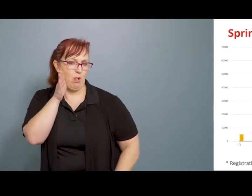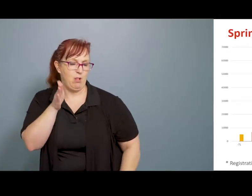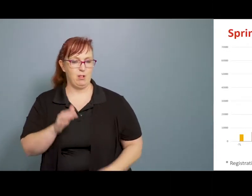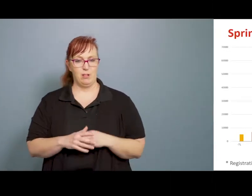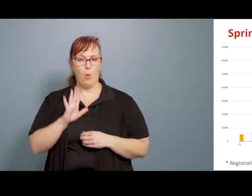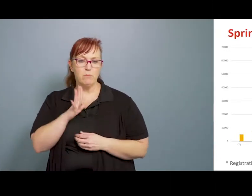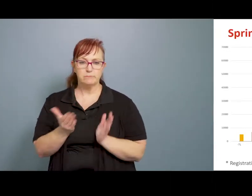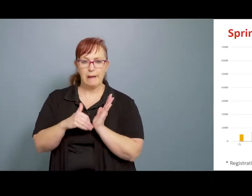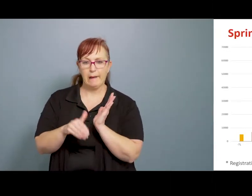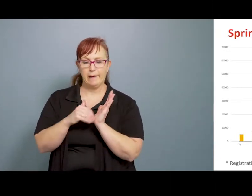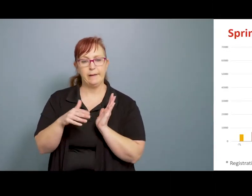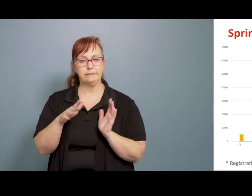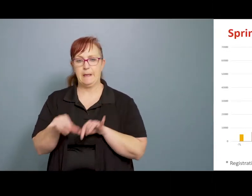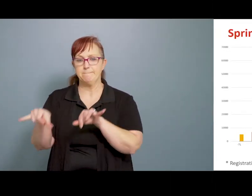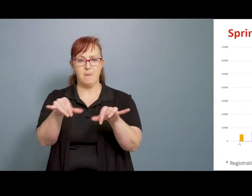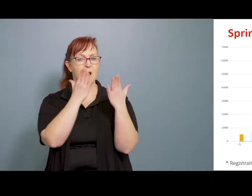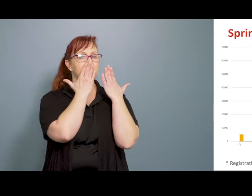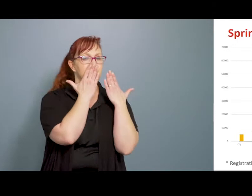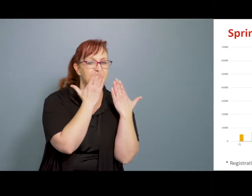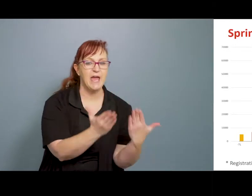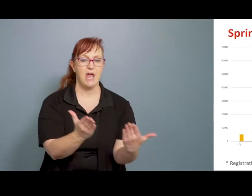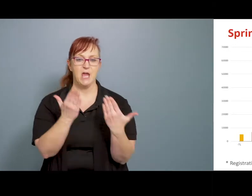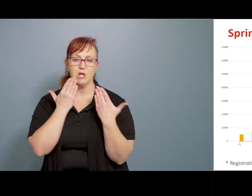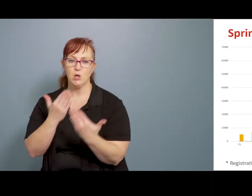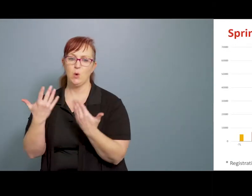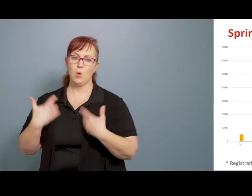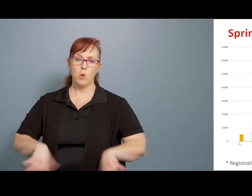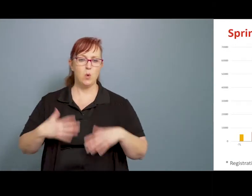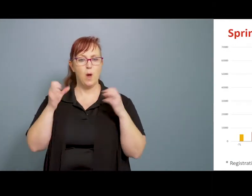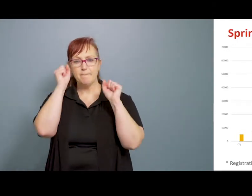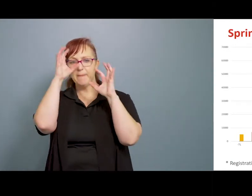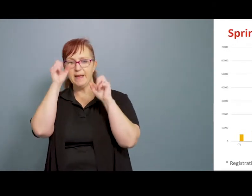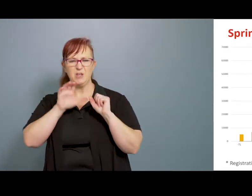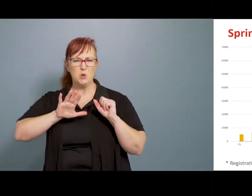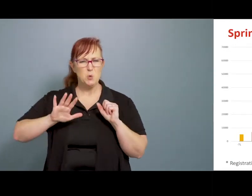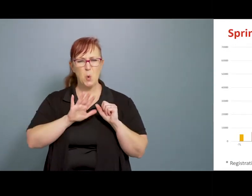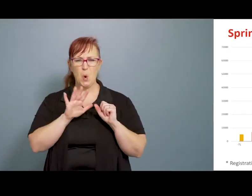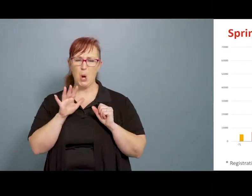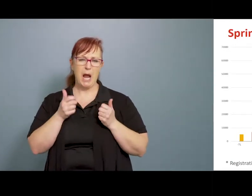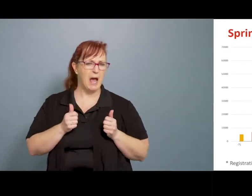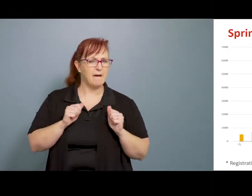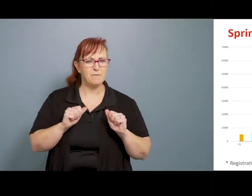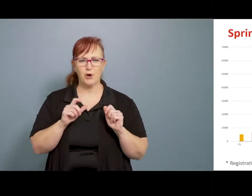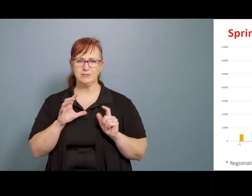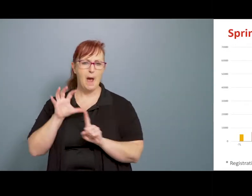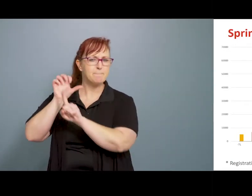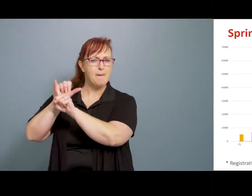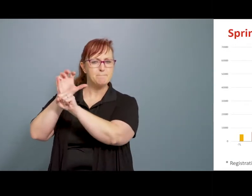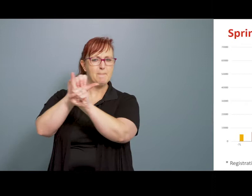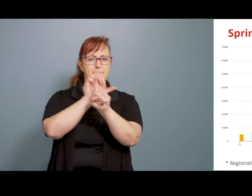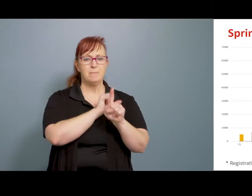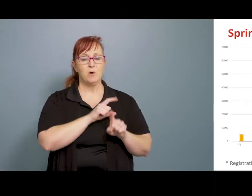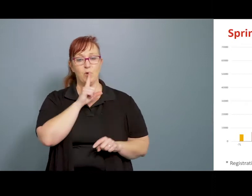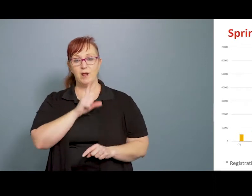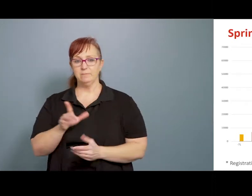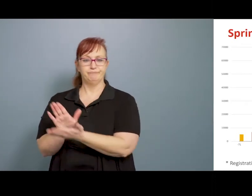the message. Thank you very much. It's phenomenal what we've managed to do here, and I do need to call out